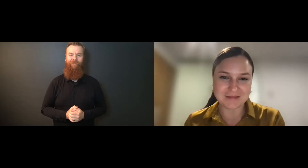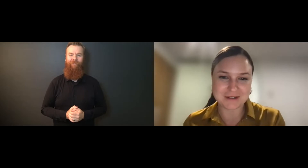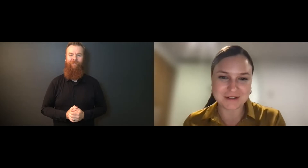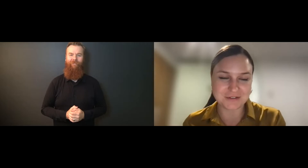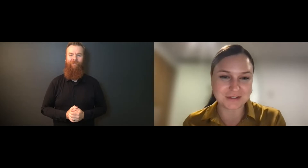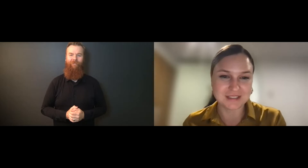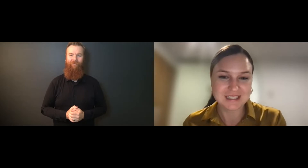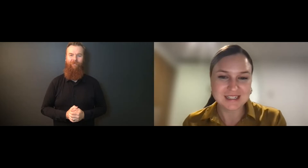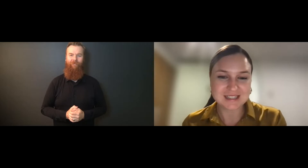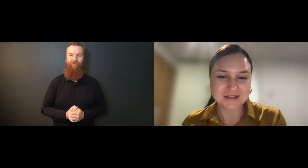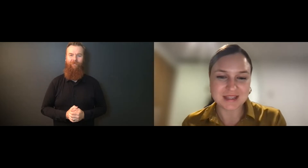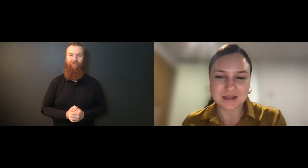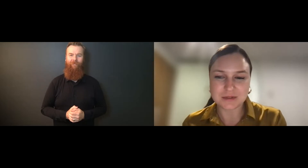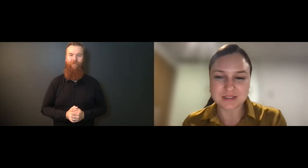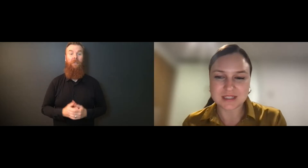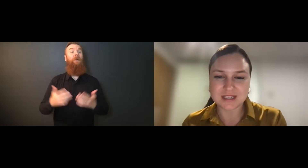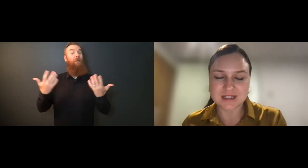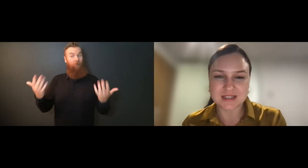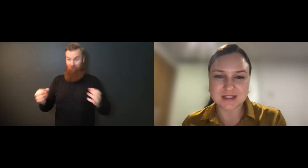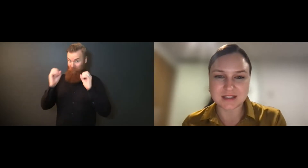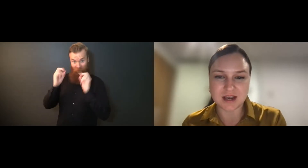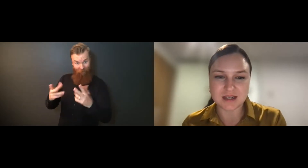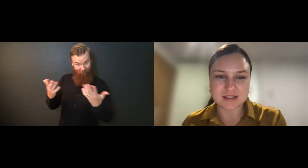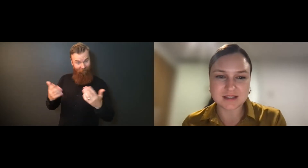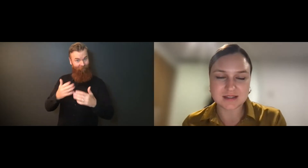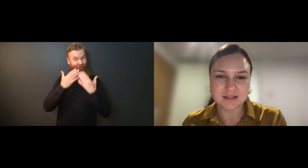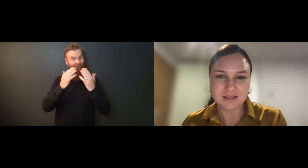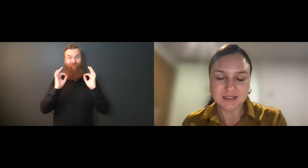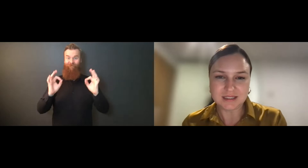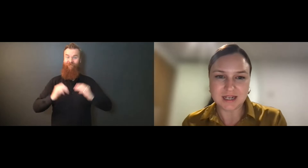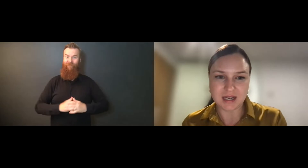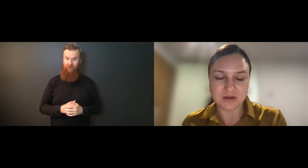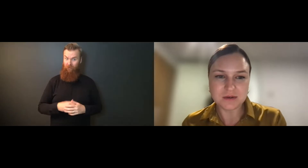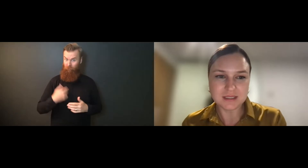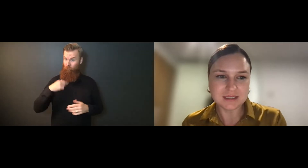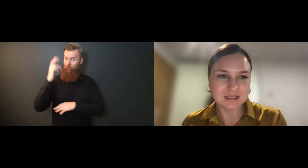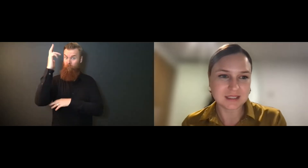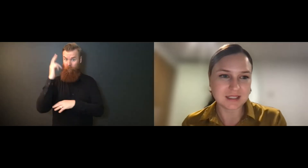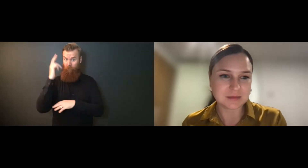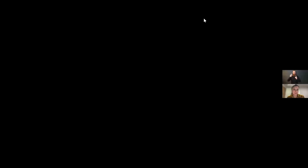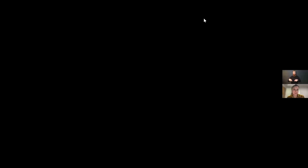All right, wonderful. So I think we'll just get into the slides now.